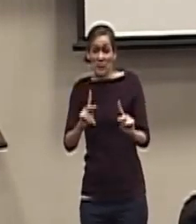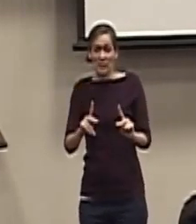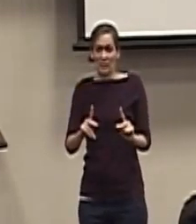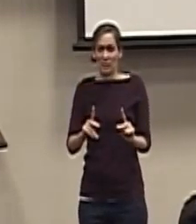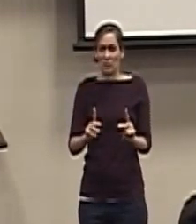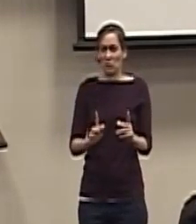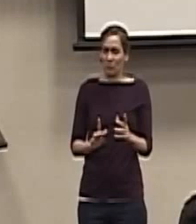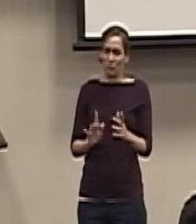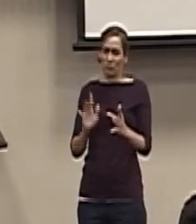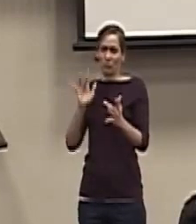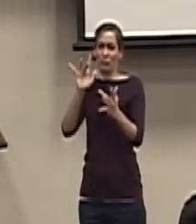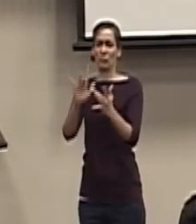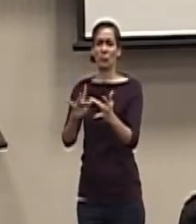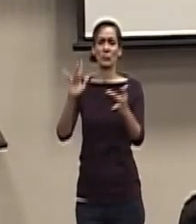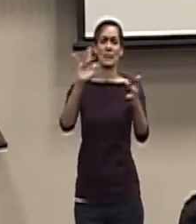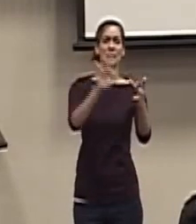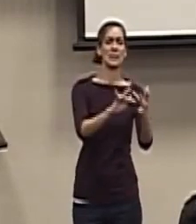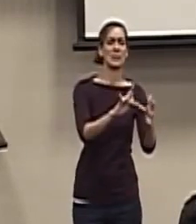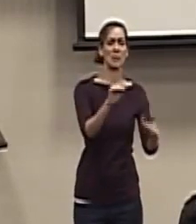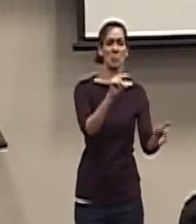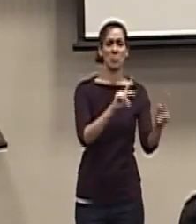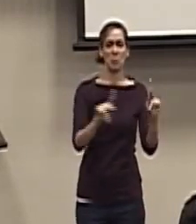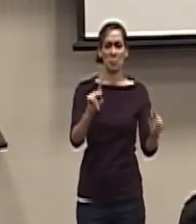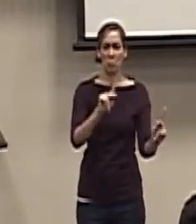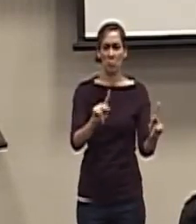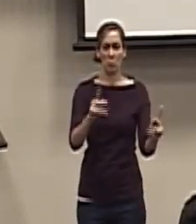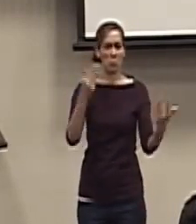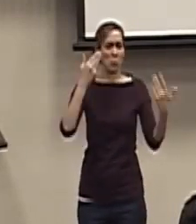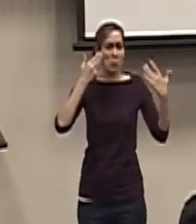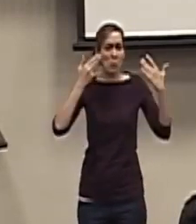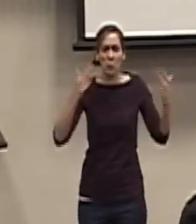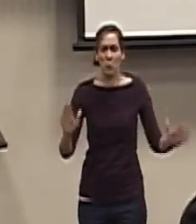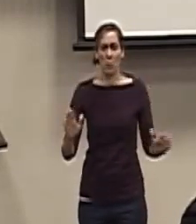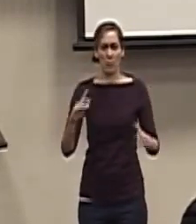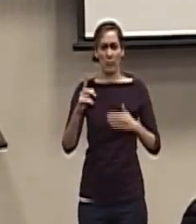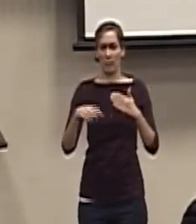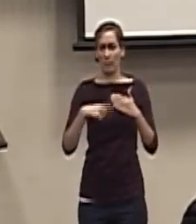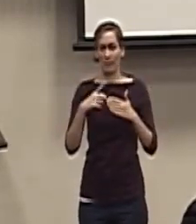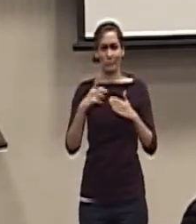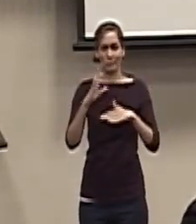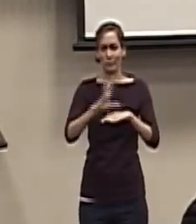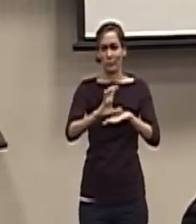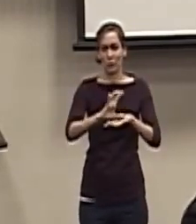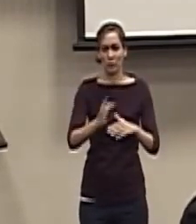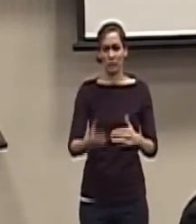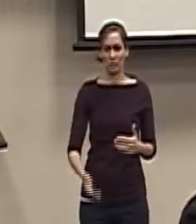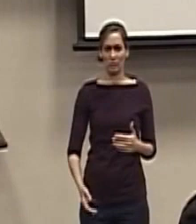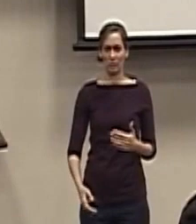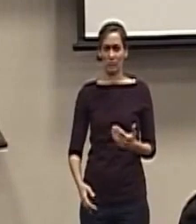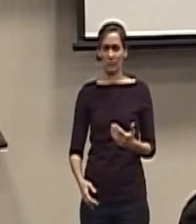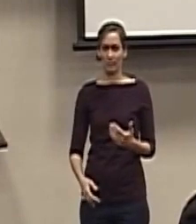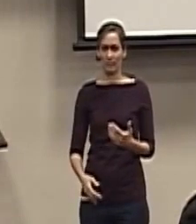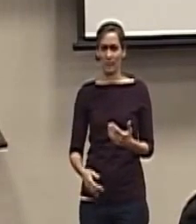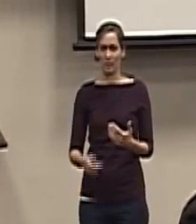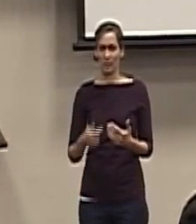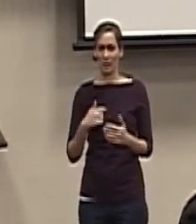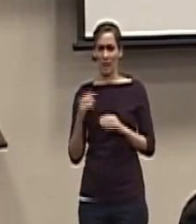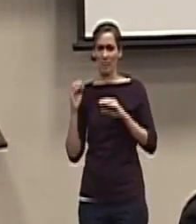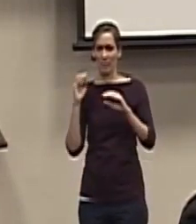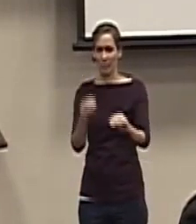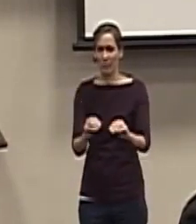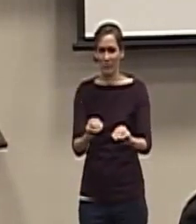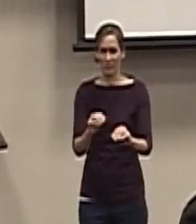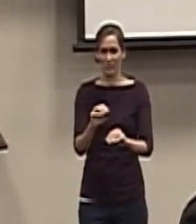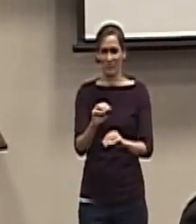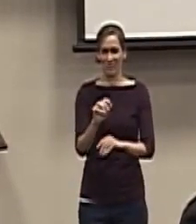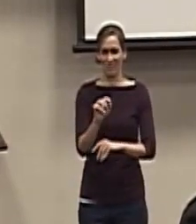unchurched, and so moved to Knoxville, Tennessee, where there were several churches of Christ.